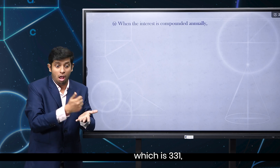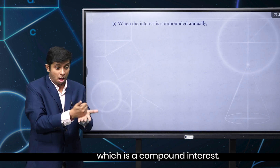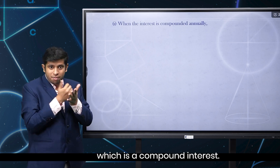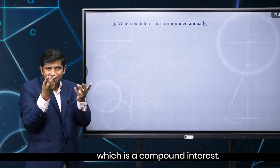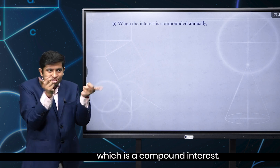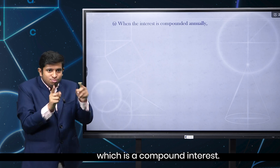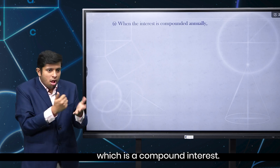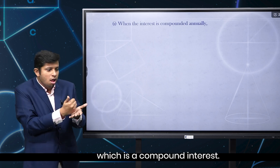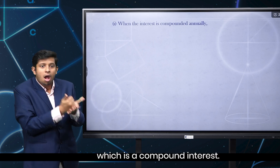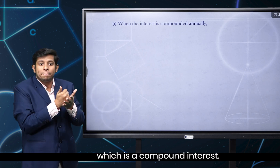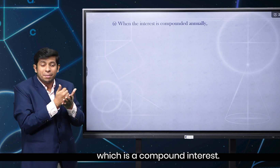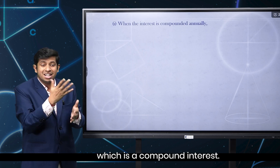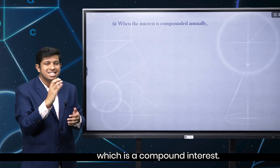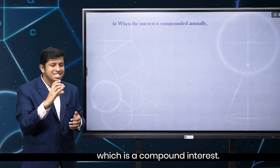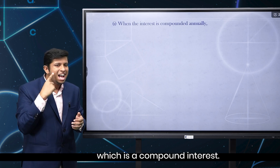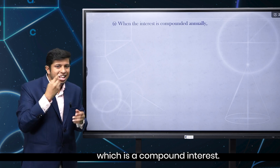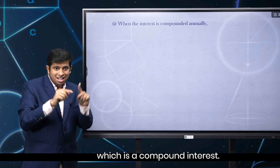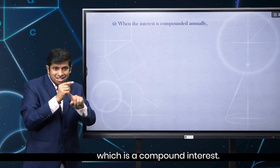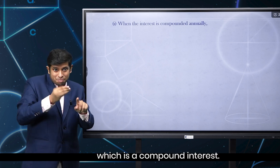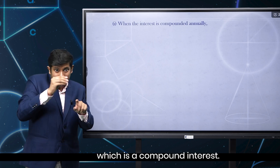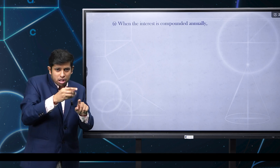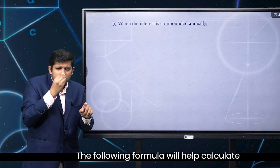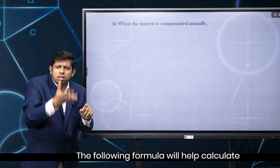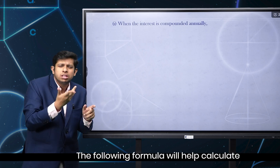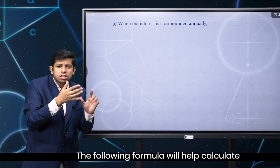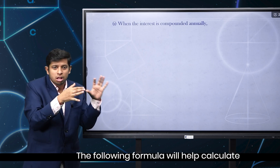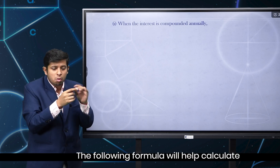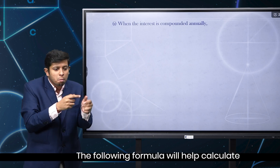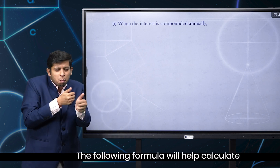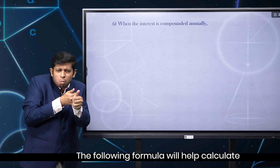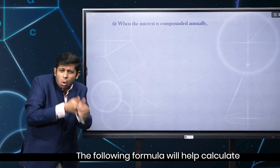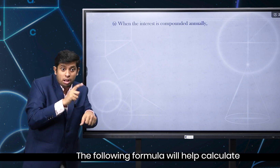help calculate the compound interest easily for the following time periods.